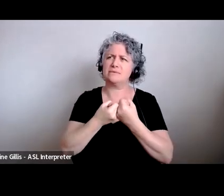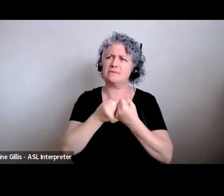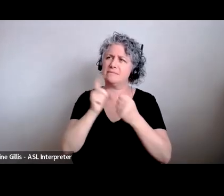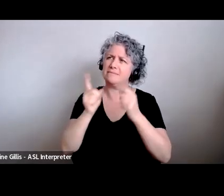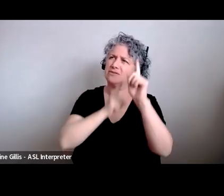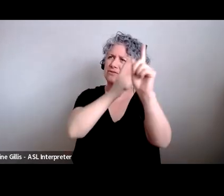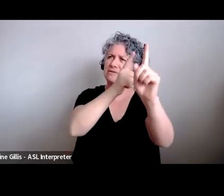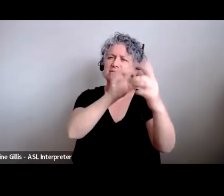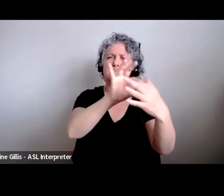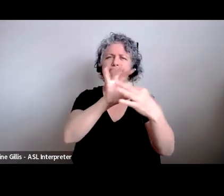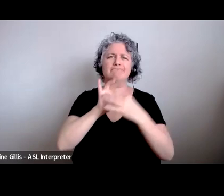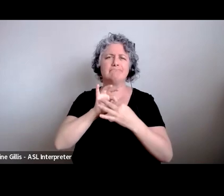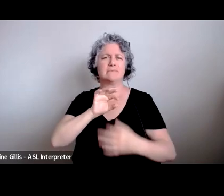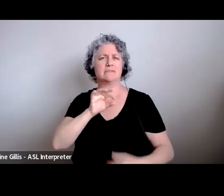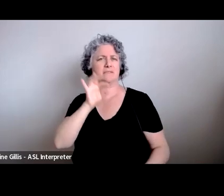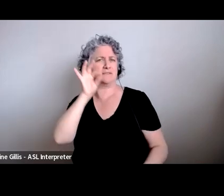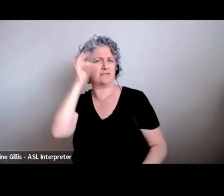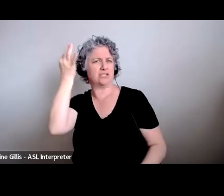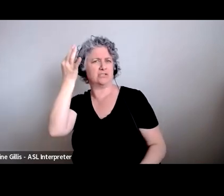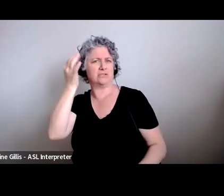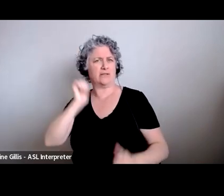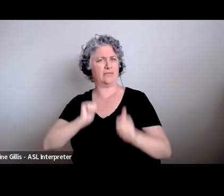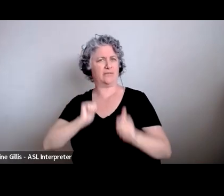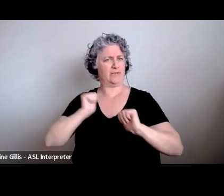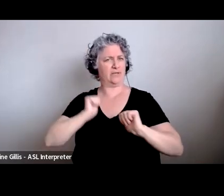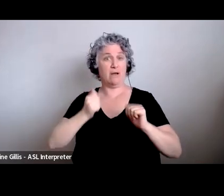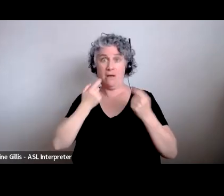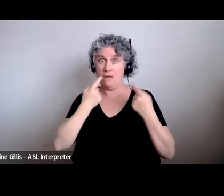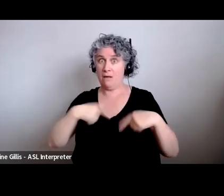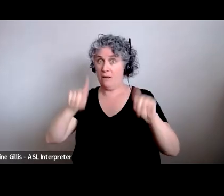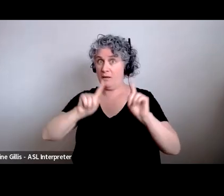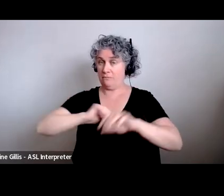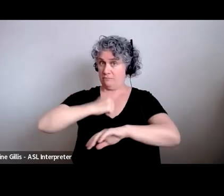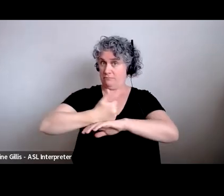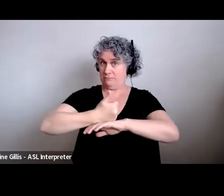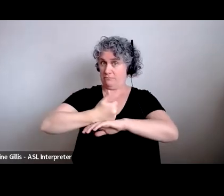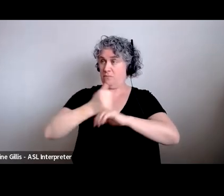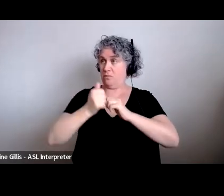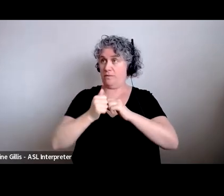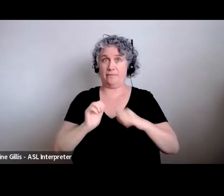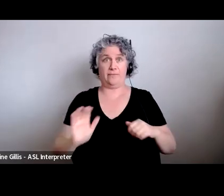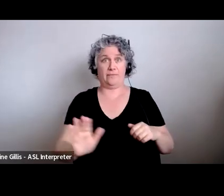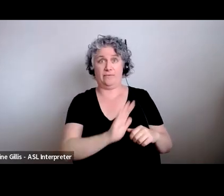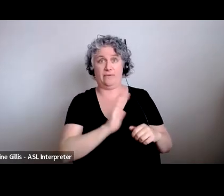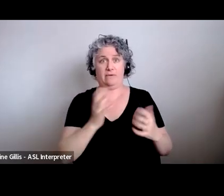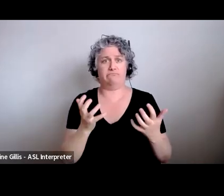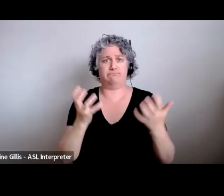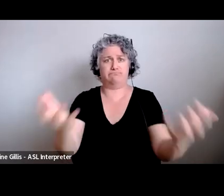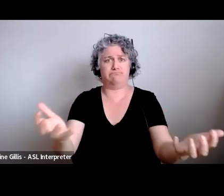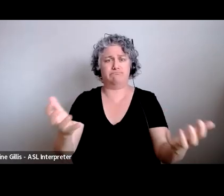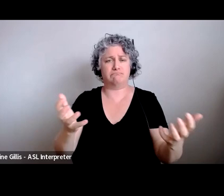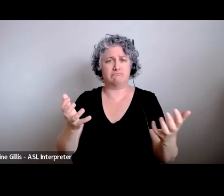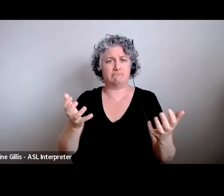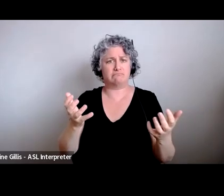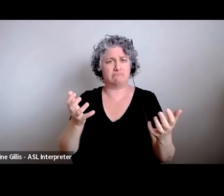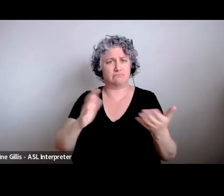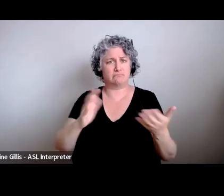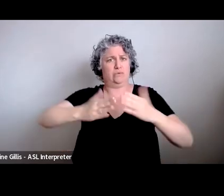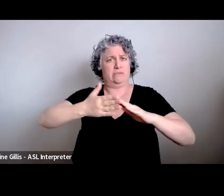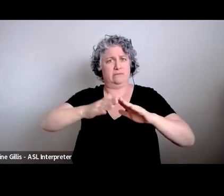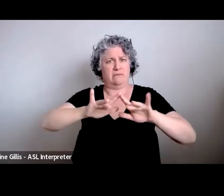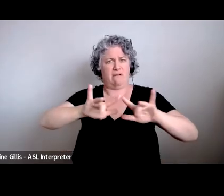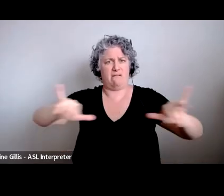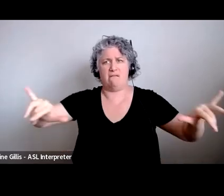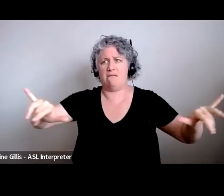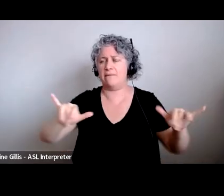French theater that they have successfully built with their public, with the French public. And I think